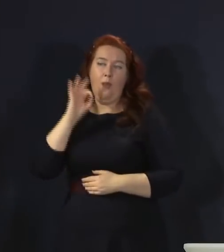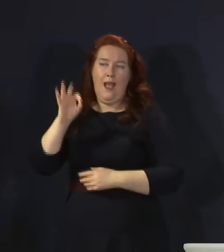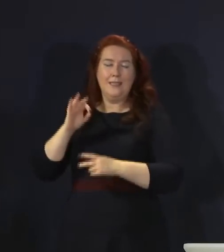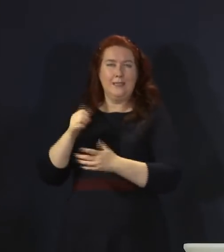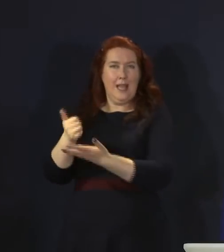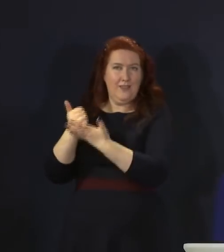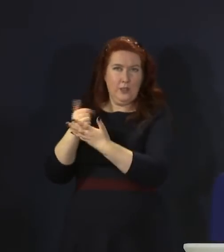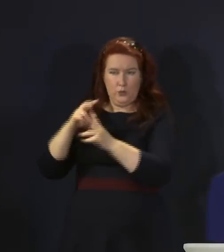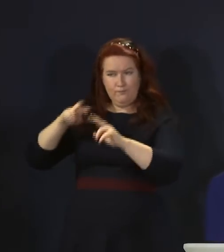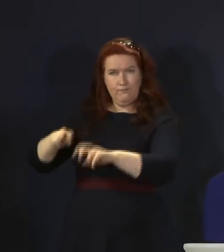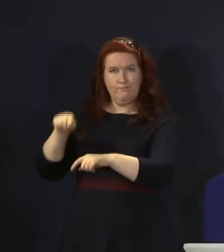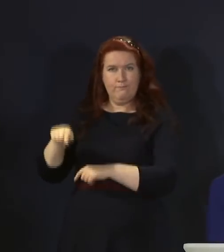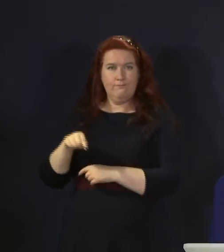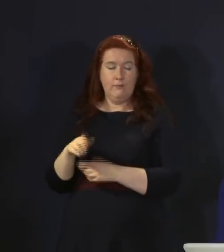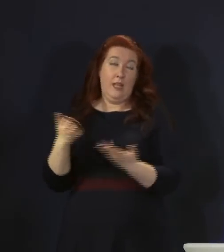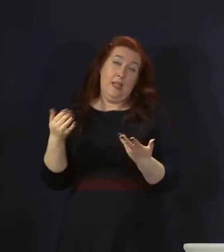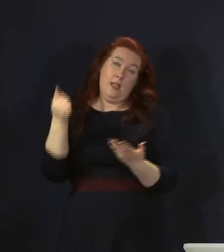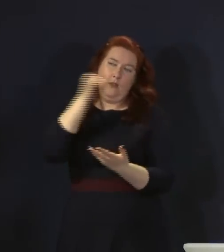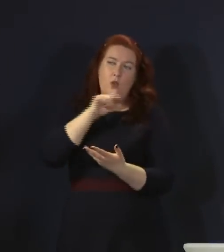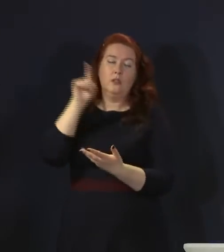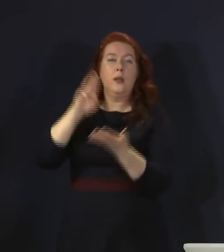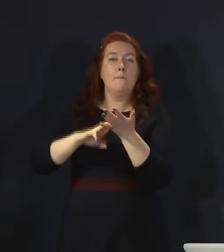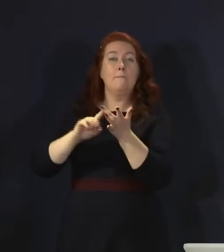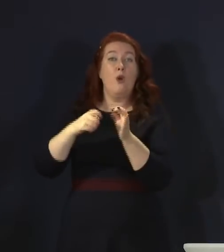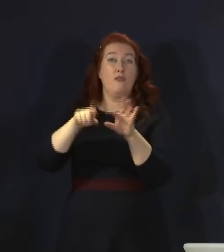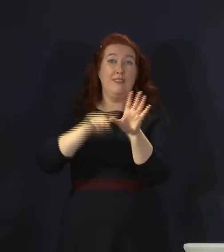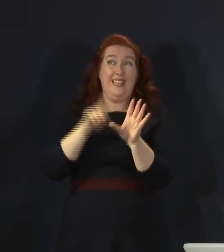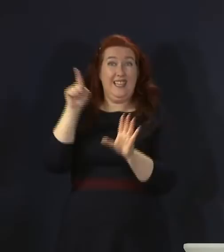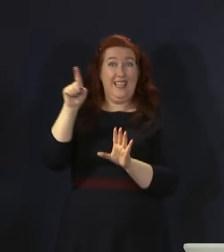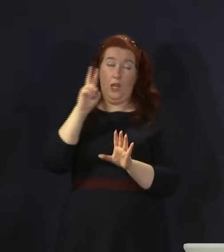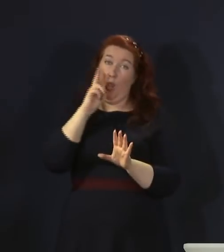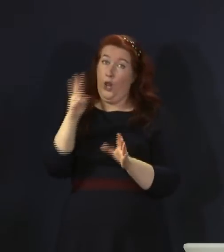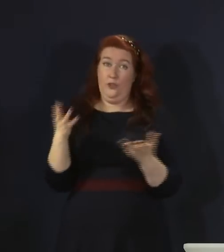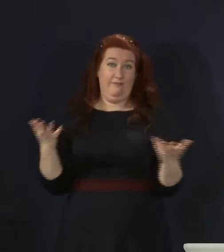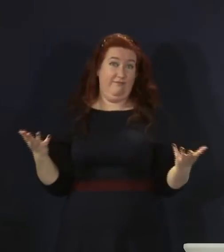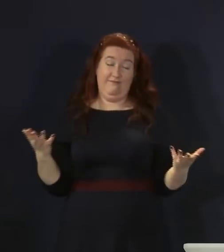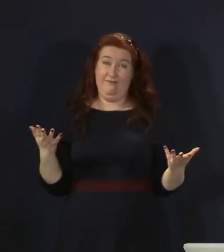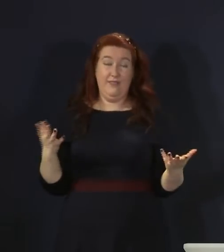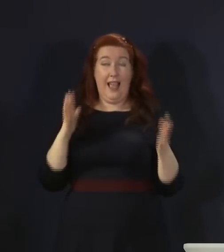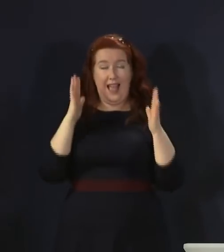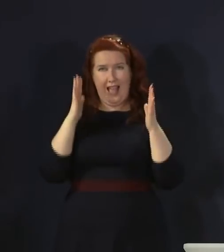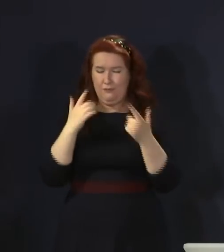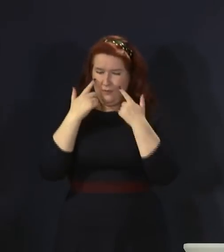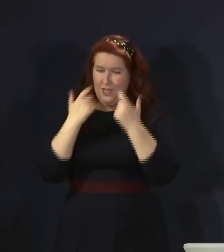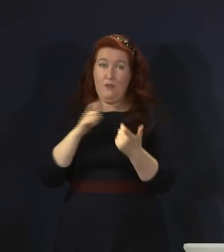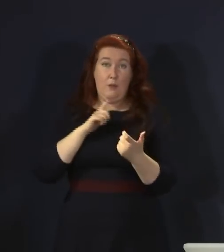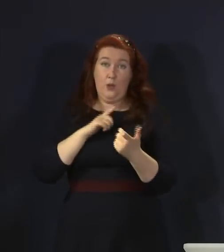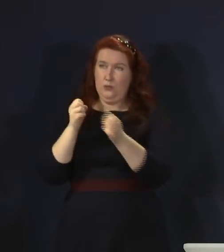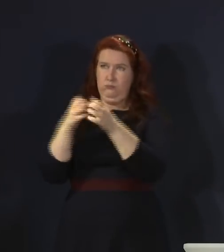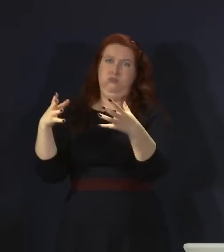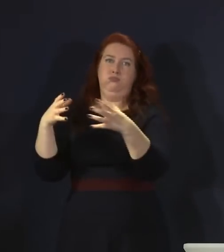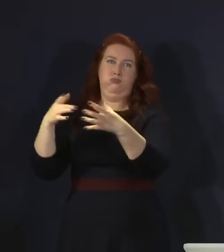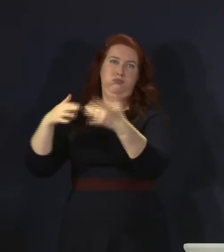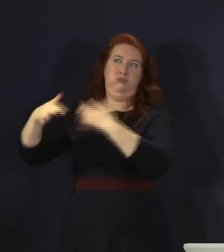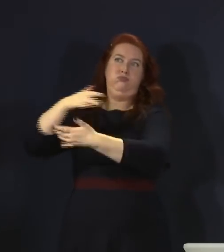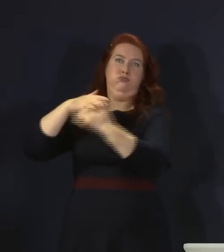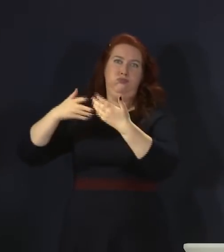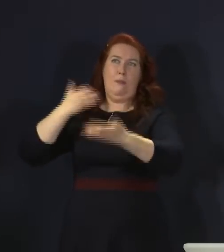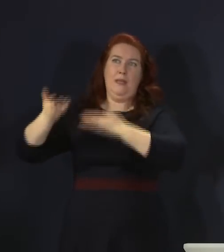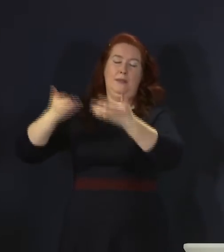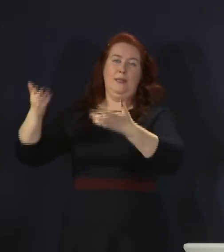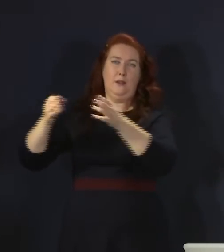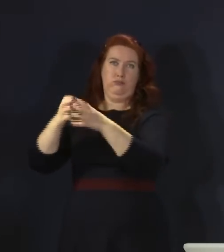do. Obviously, Murray, I think, is a reminder of how we need to be really careful about this, because some of what we are experiencing